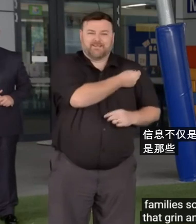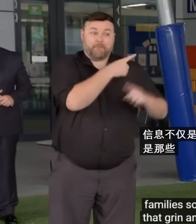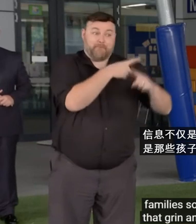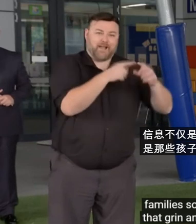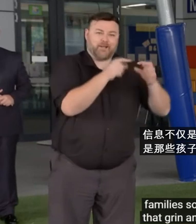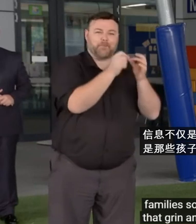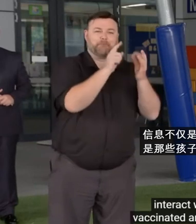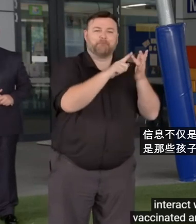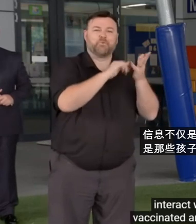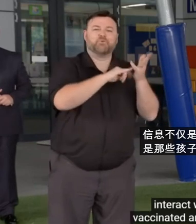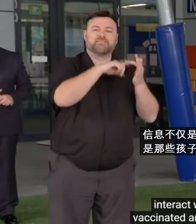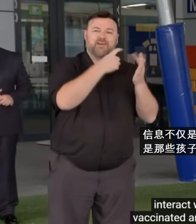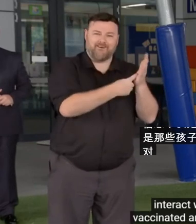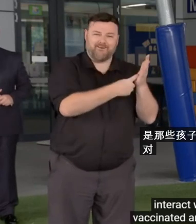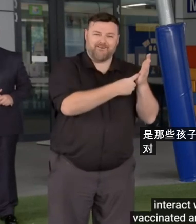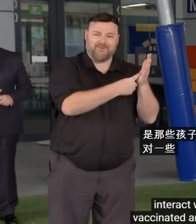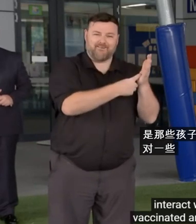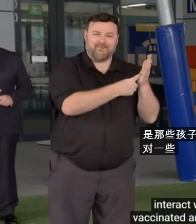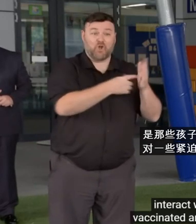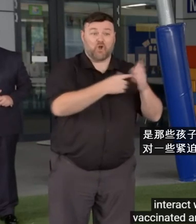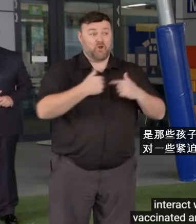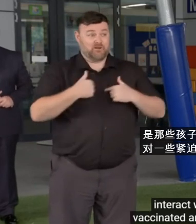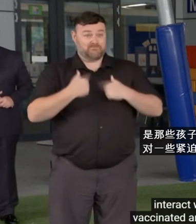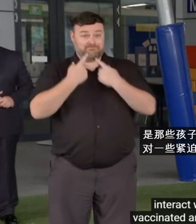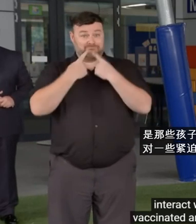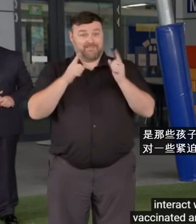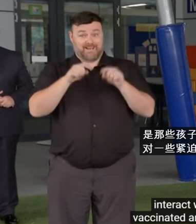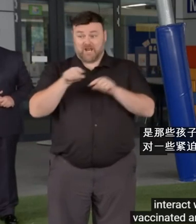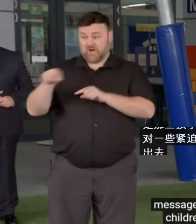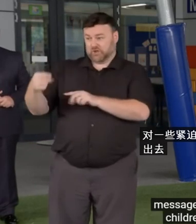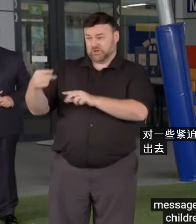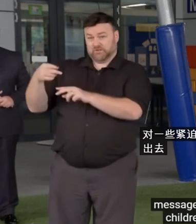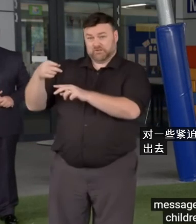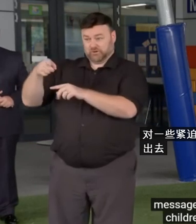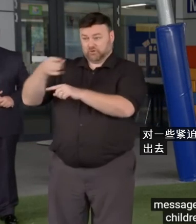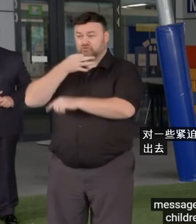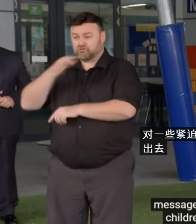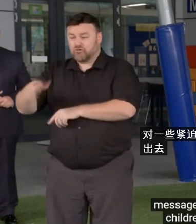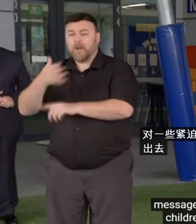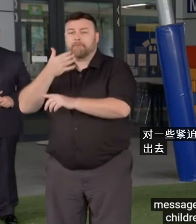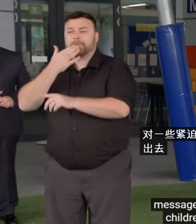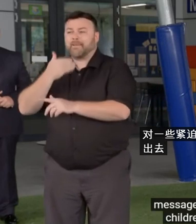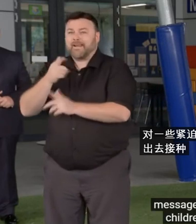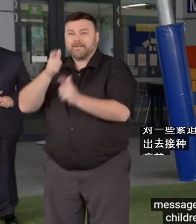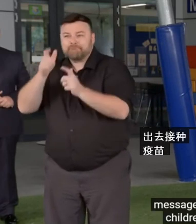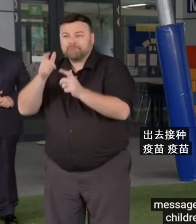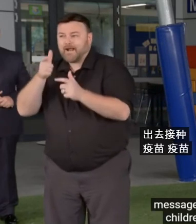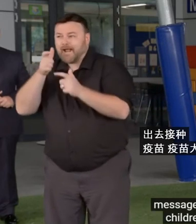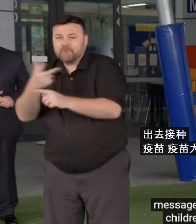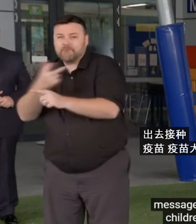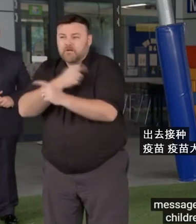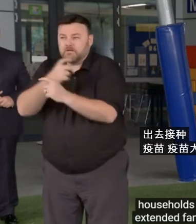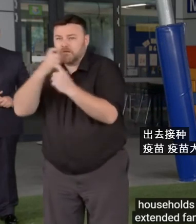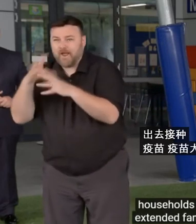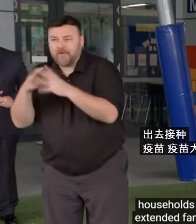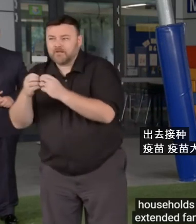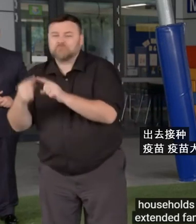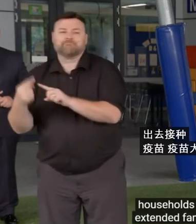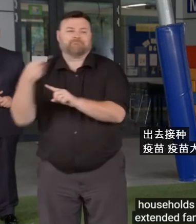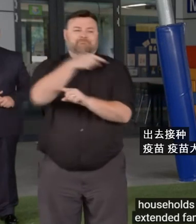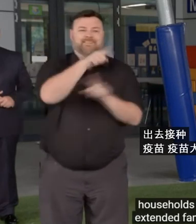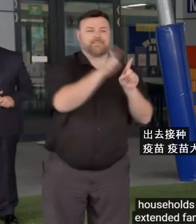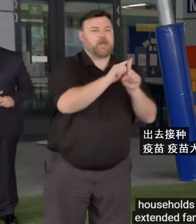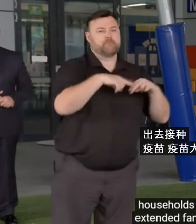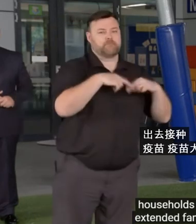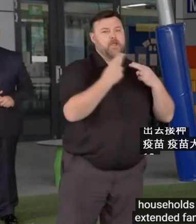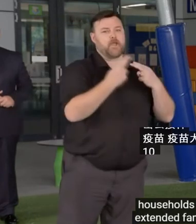really the households of those children, the extended family. Please, with some urgency, go out and get vaccinated. The vaccine takes about 10 to